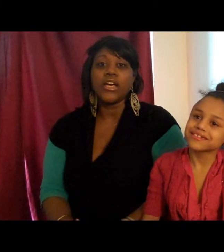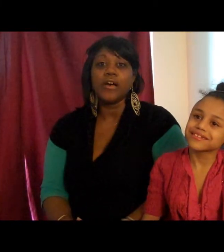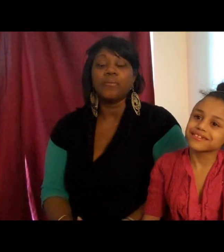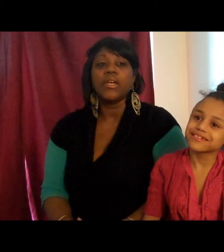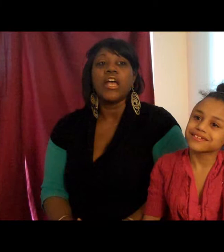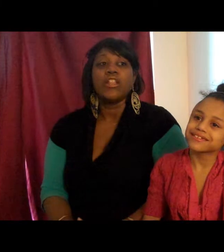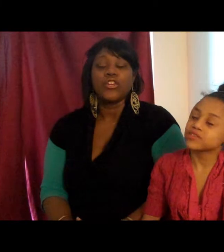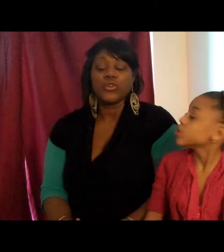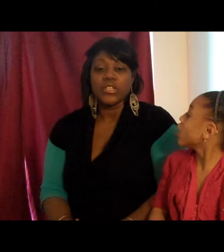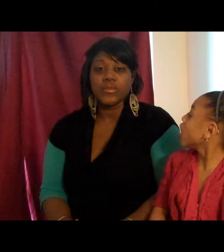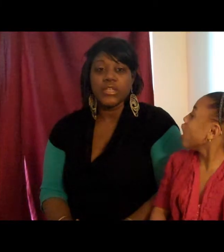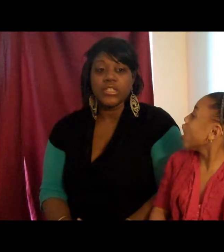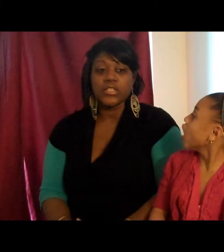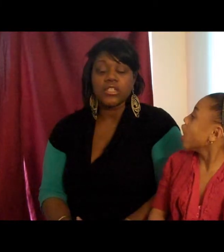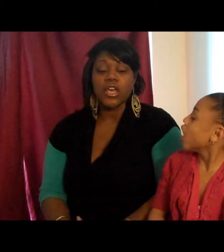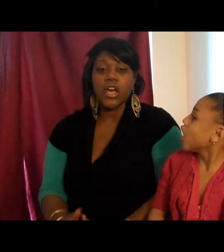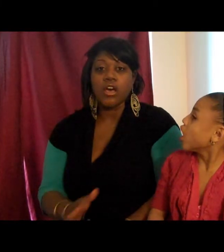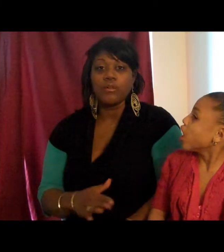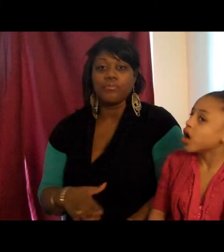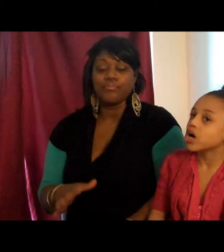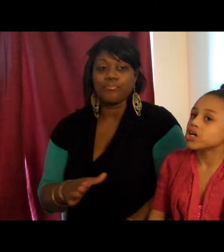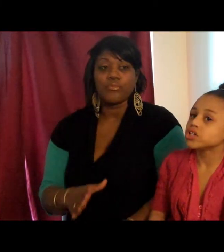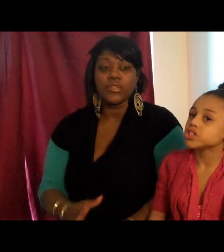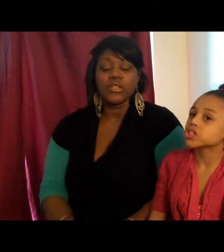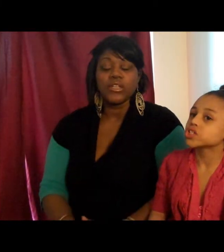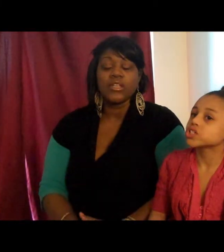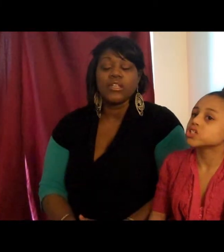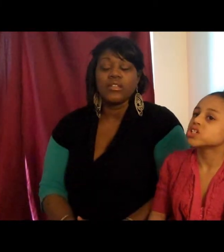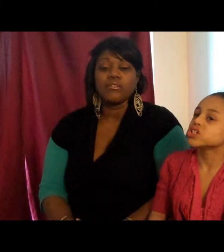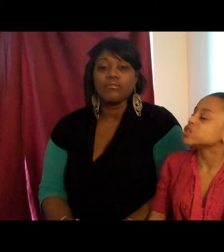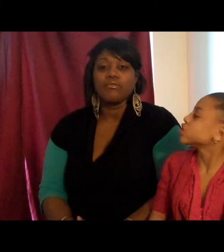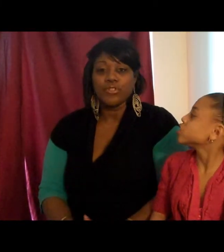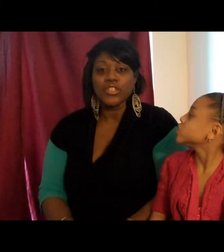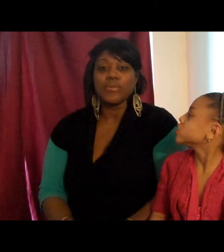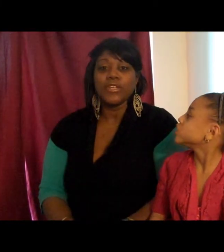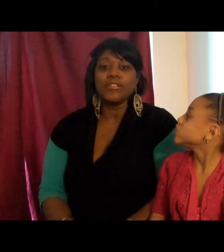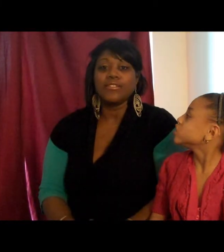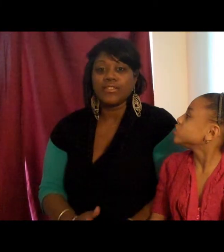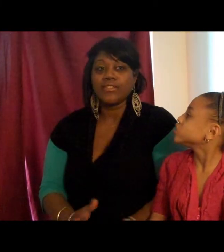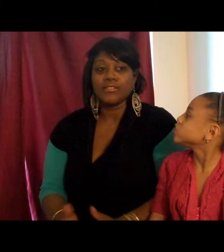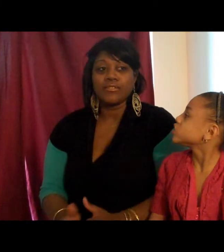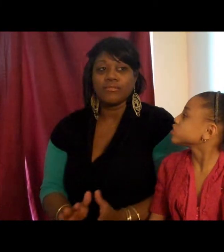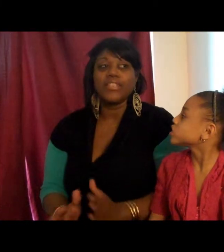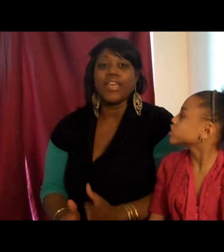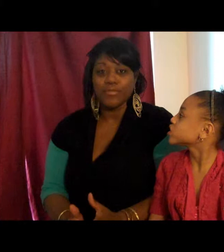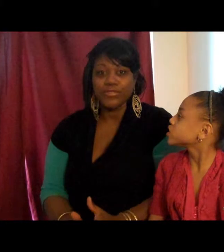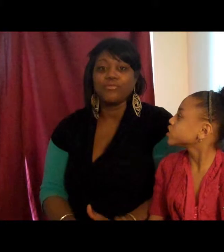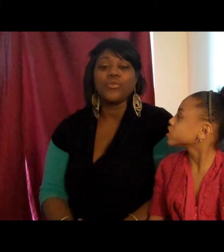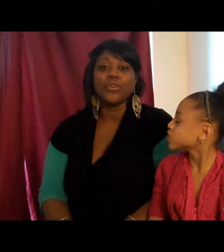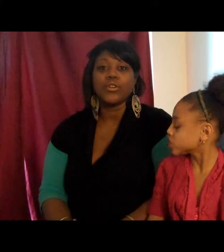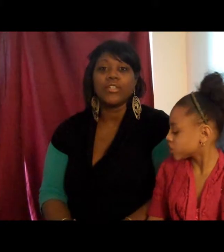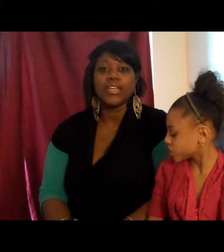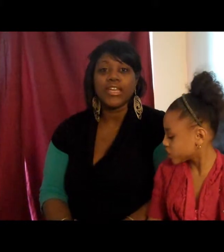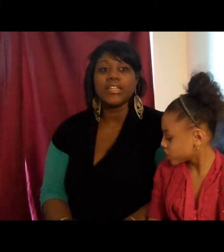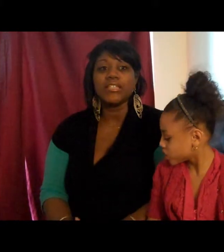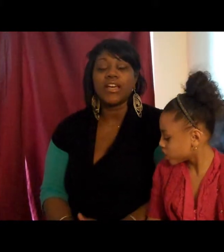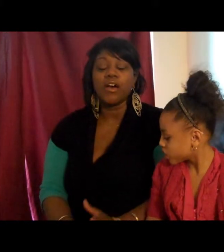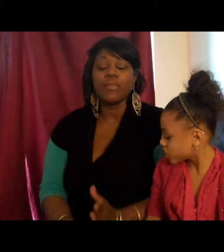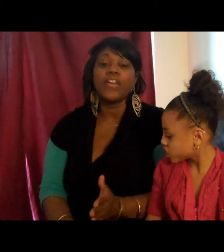the Christmas gifts for the kids, my